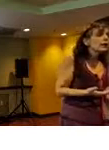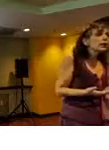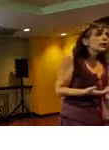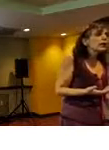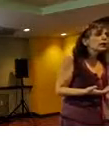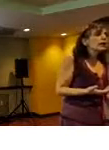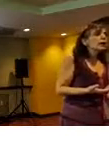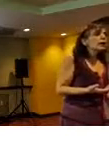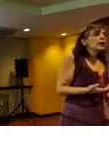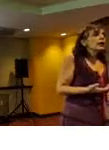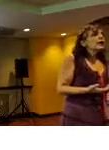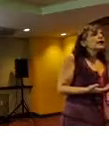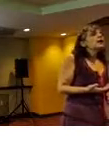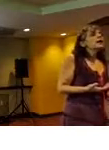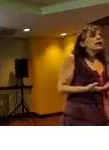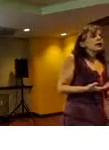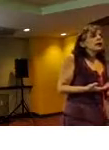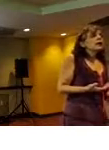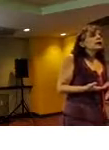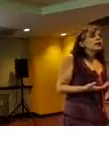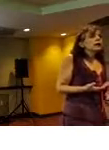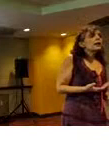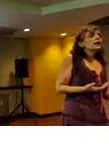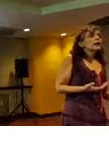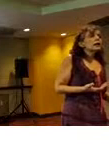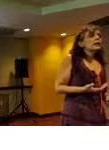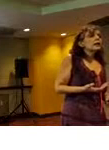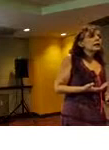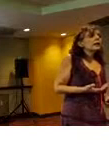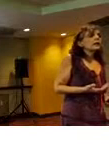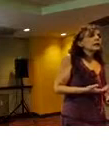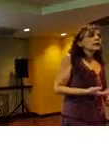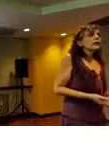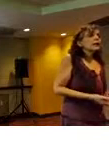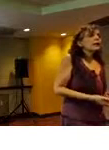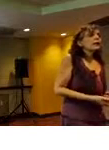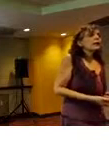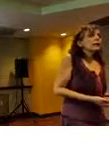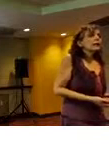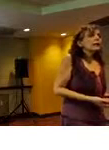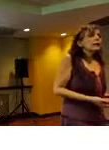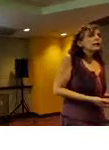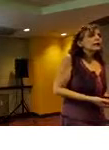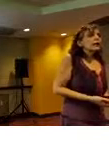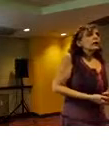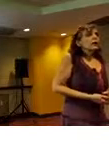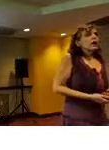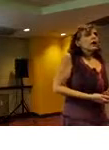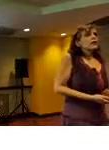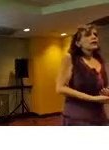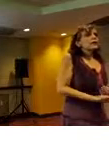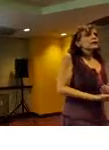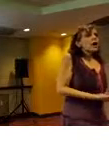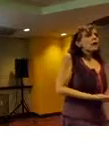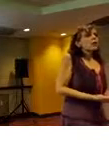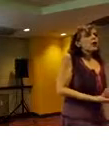the top one more difficult, the inclusion, because of our unconscious bias.